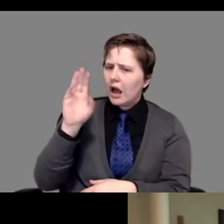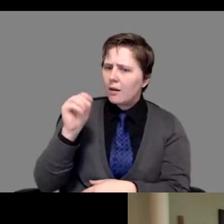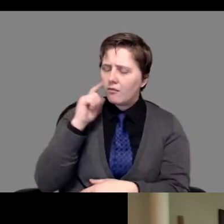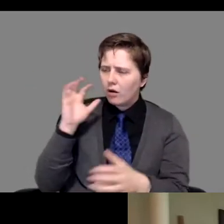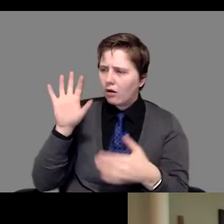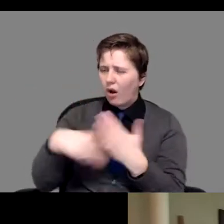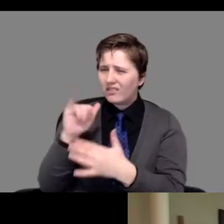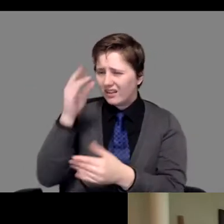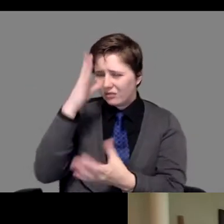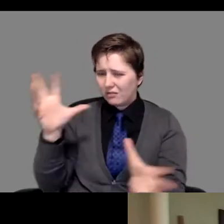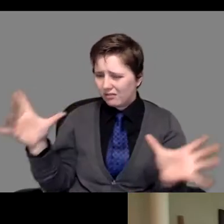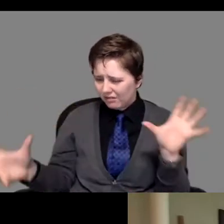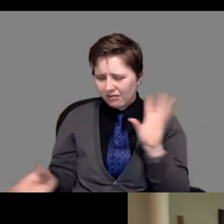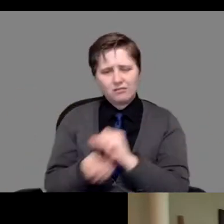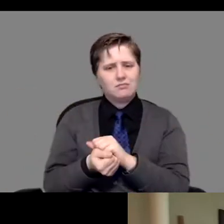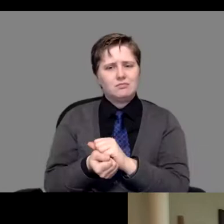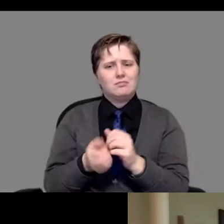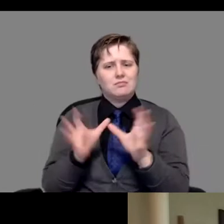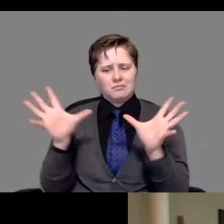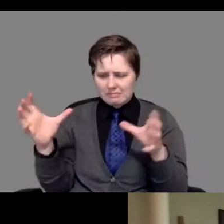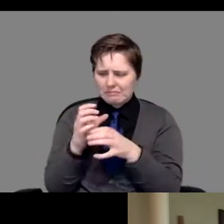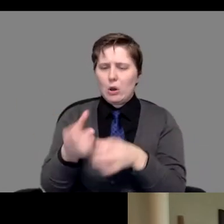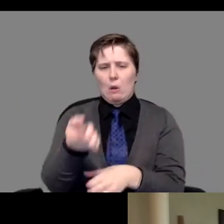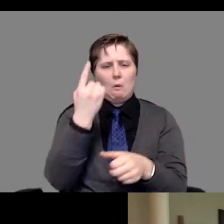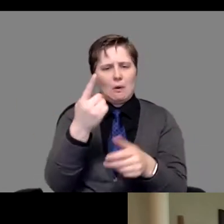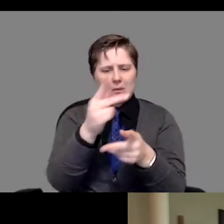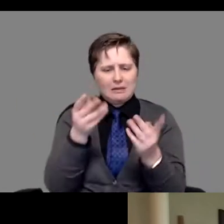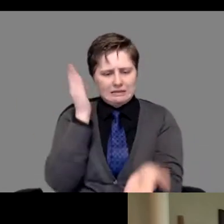all of that. It's really a great one-stop shop